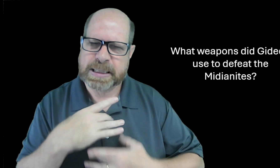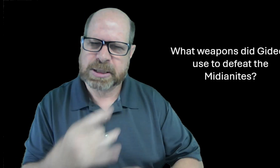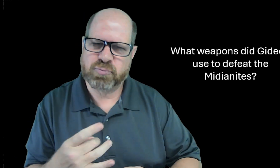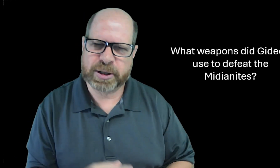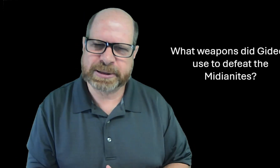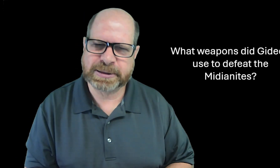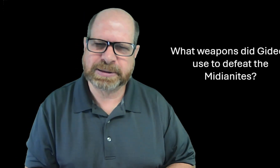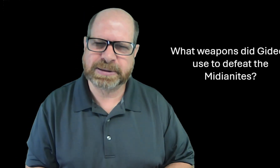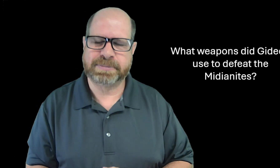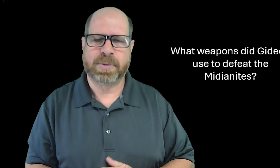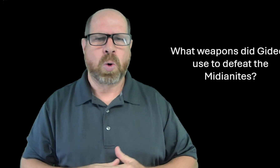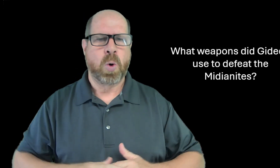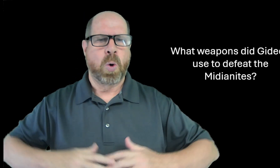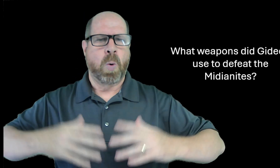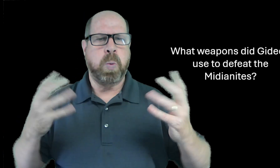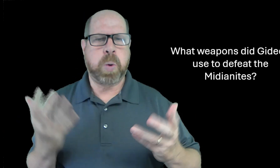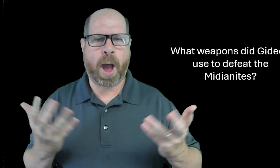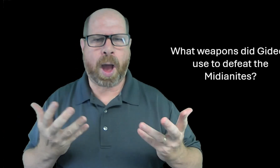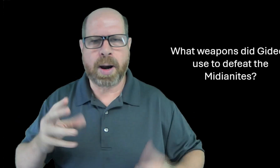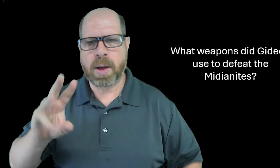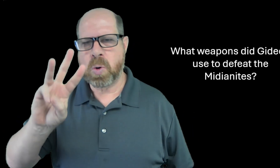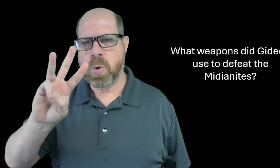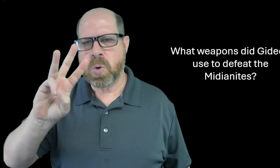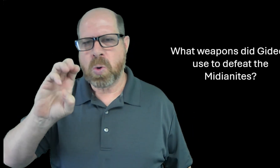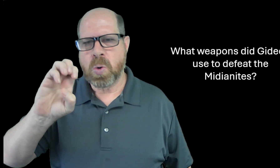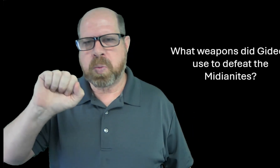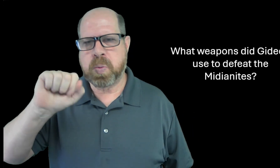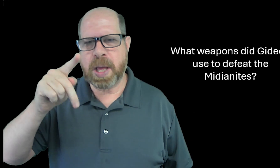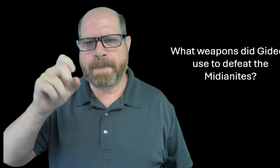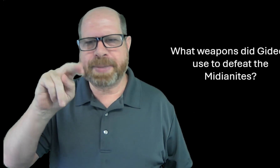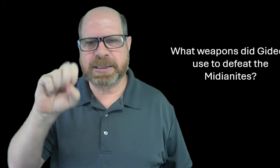This is an interesting one. What weapons